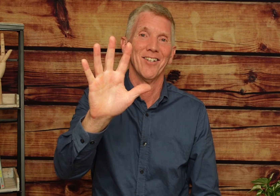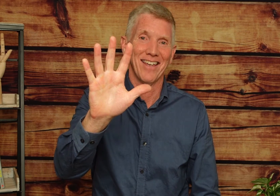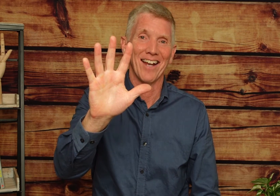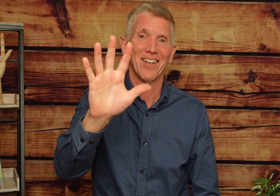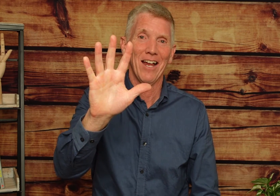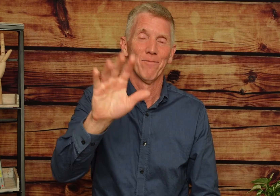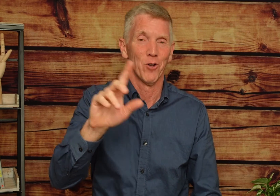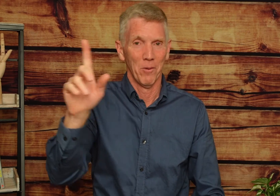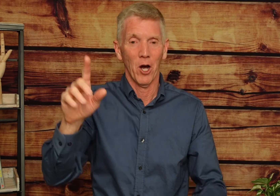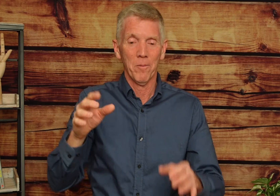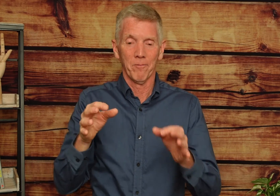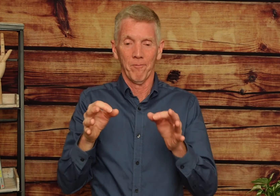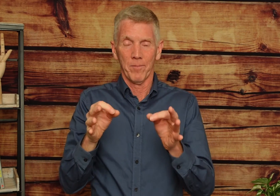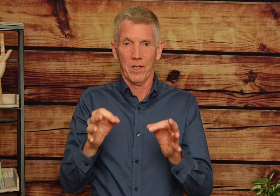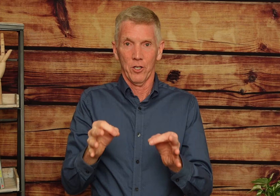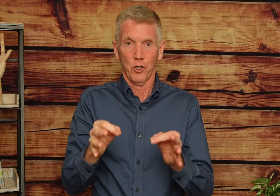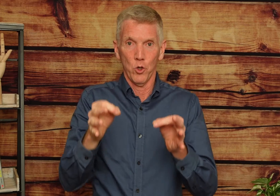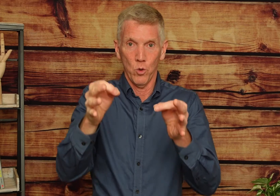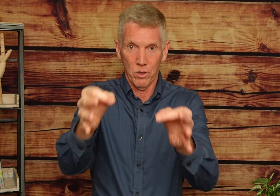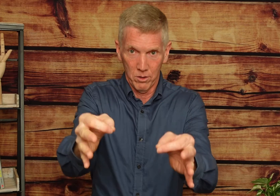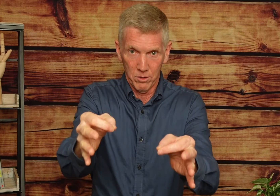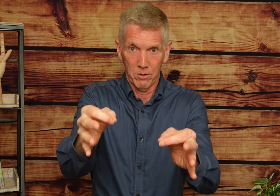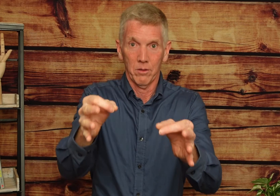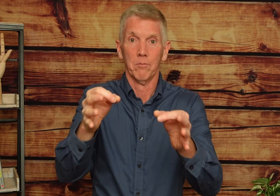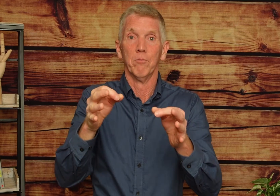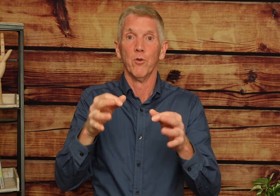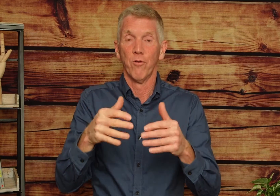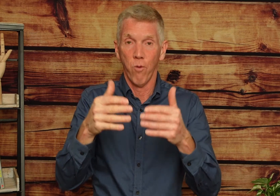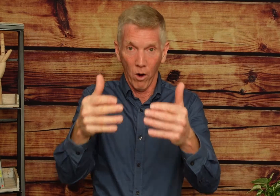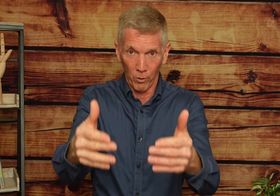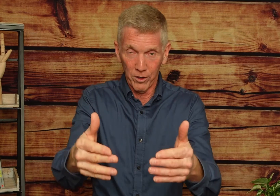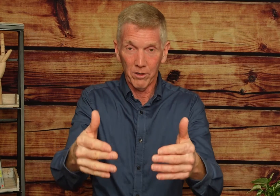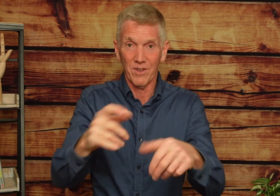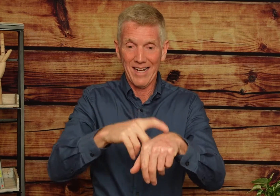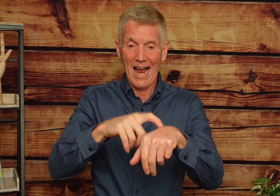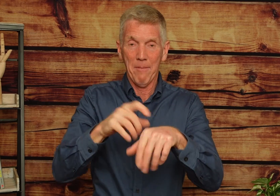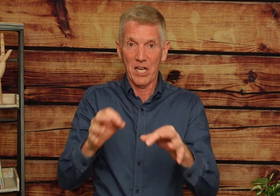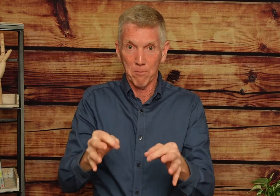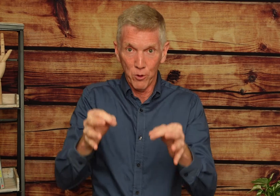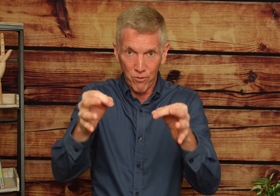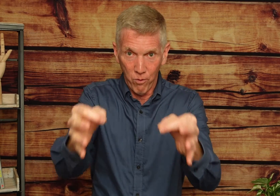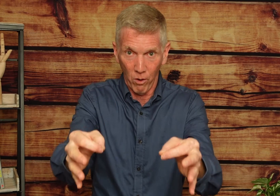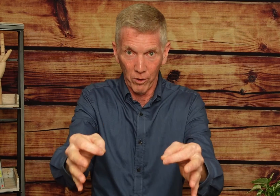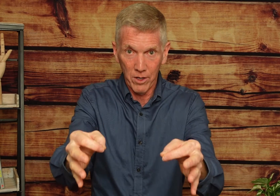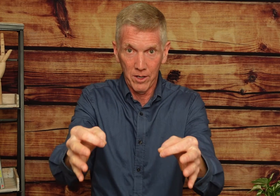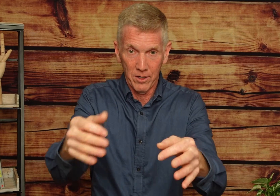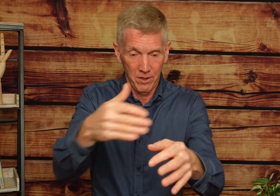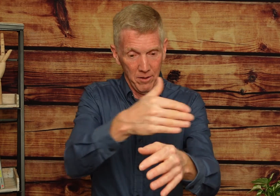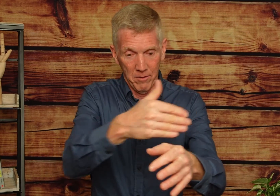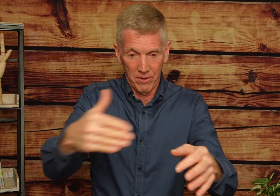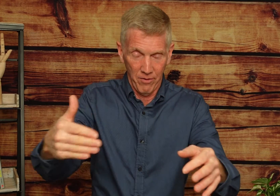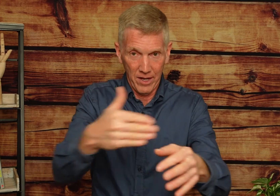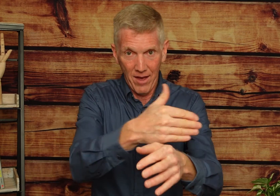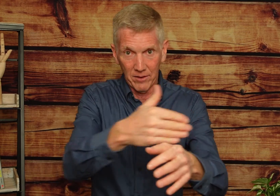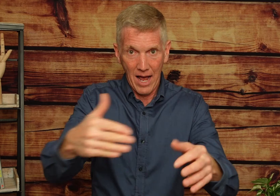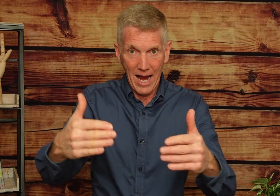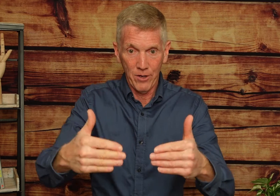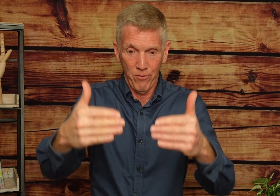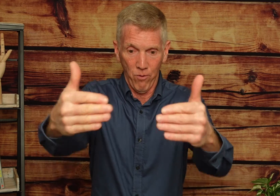catch that? So here we go. To move forward. The time has moved forward. Think of that line,